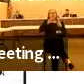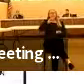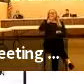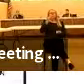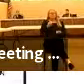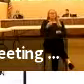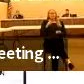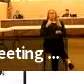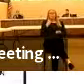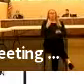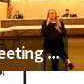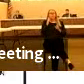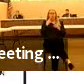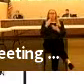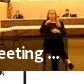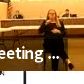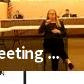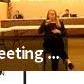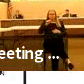ones,